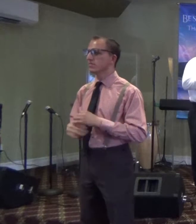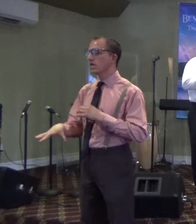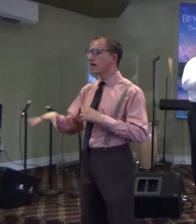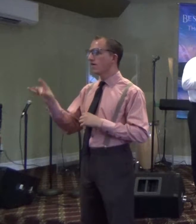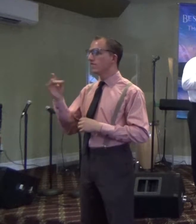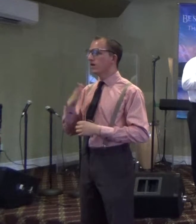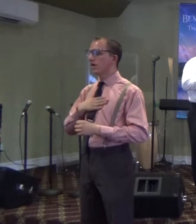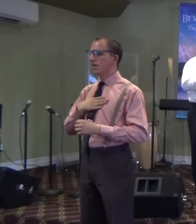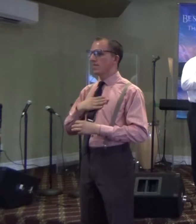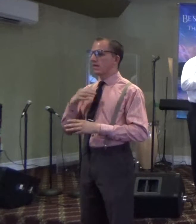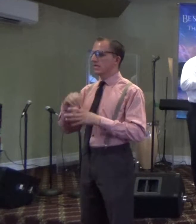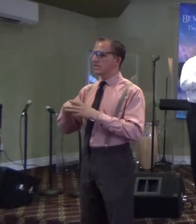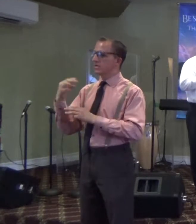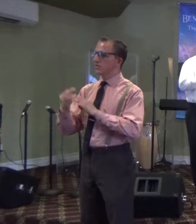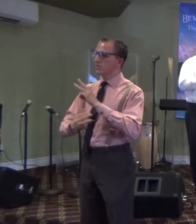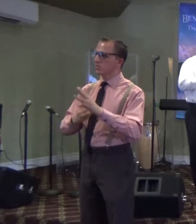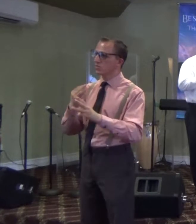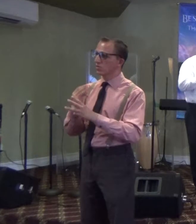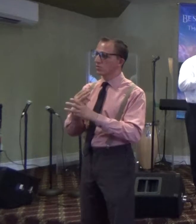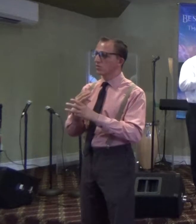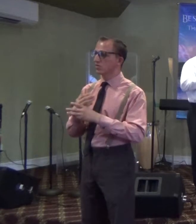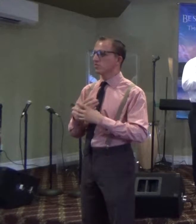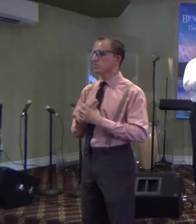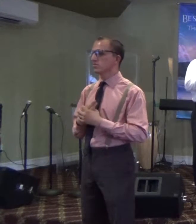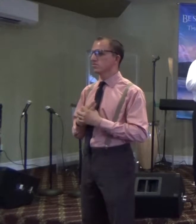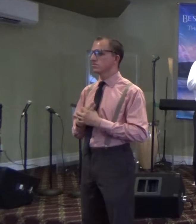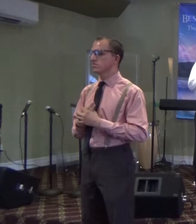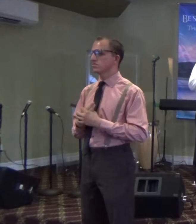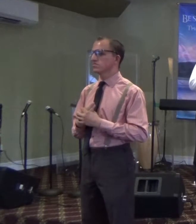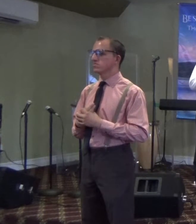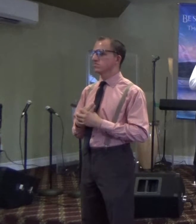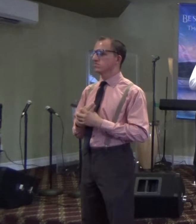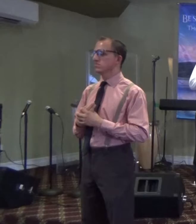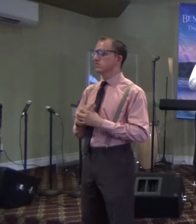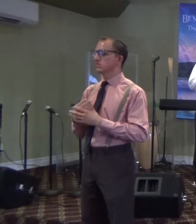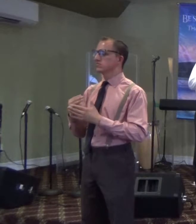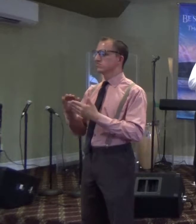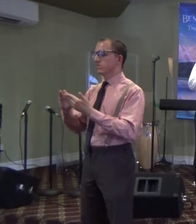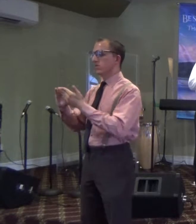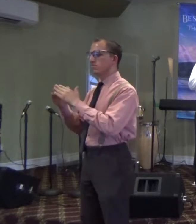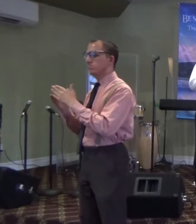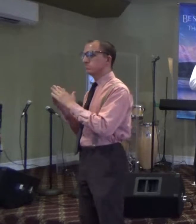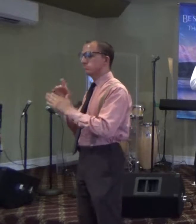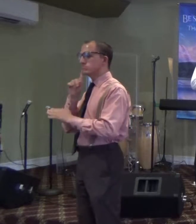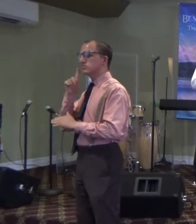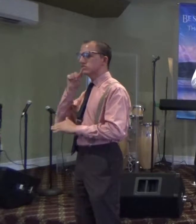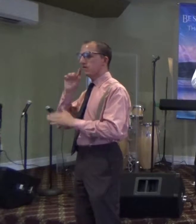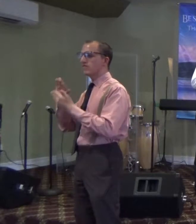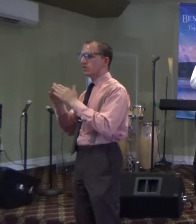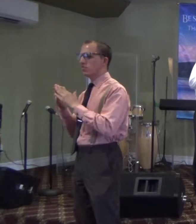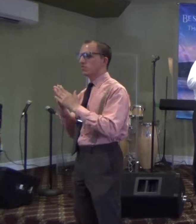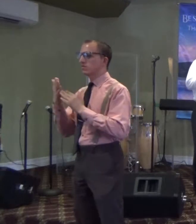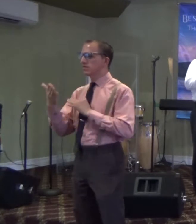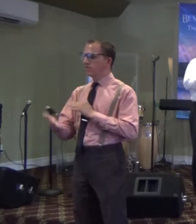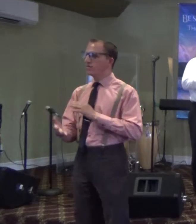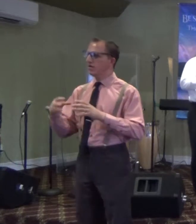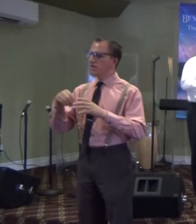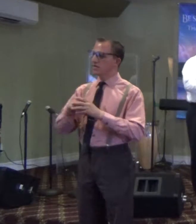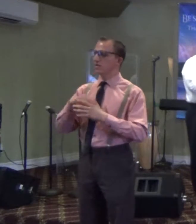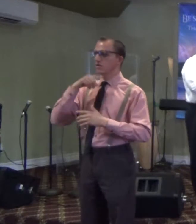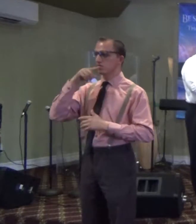Descubrir que en este mundo to discover that in this world, había el mundo del niño sordo. the world of the deaf